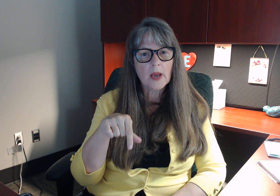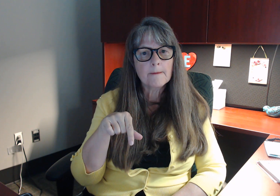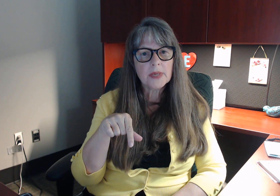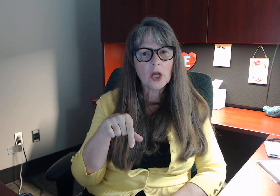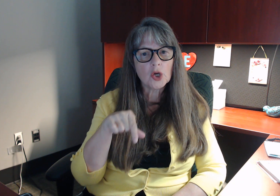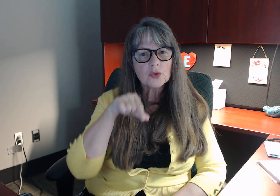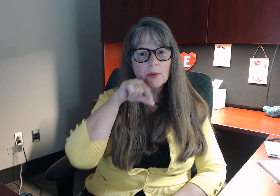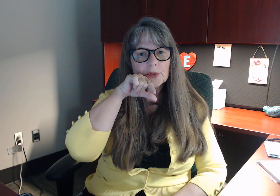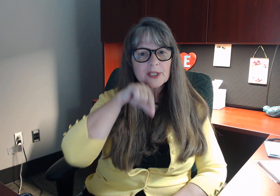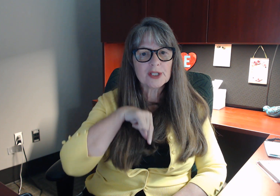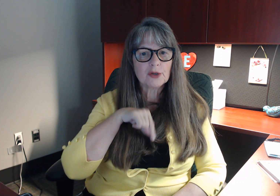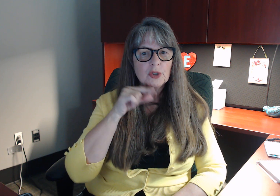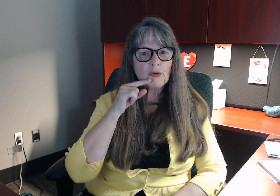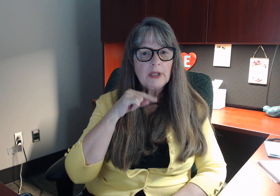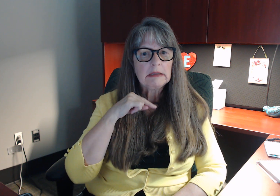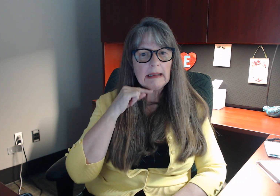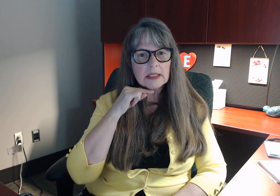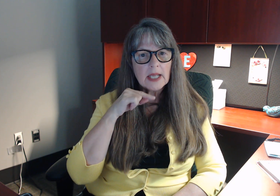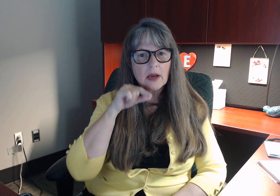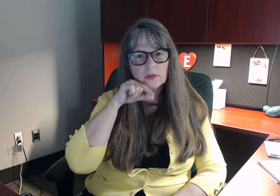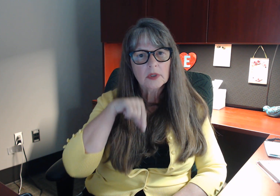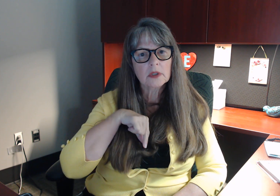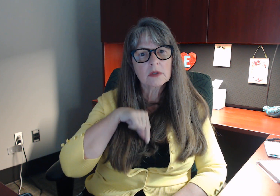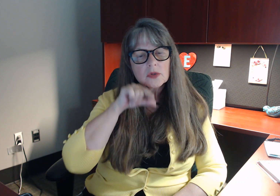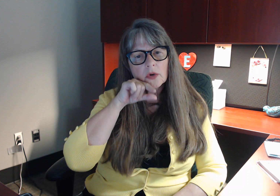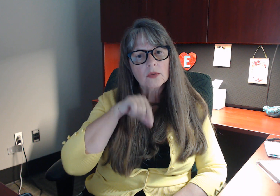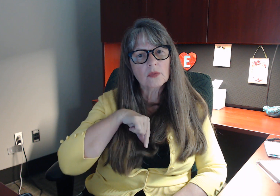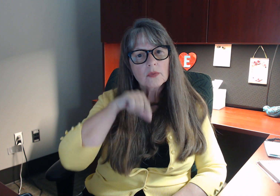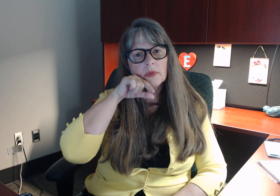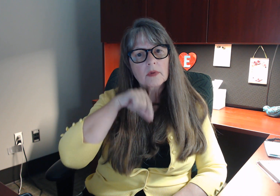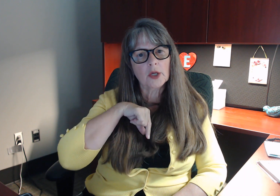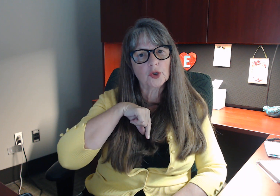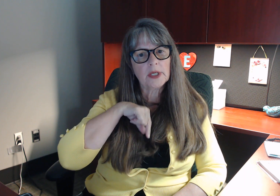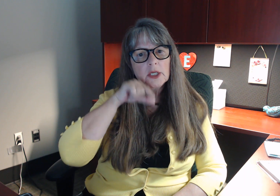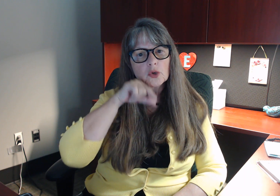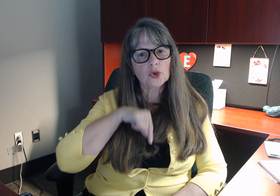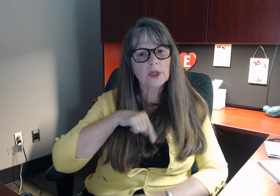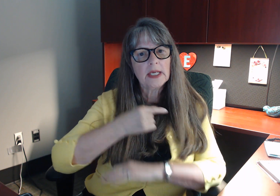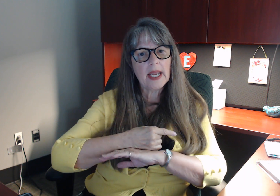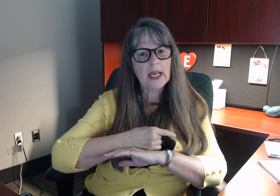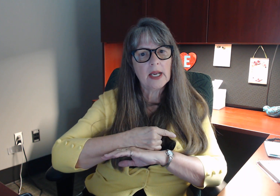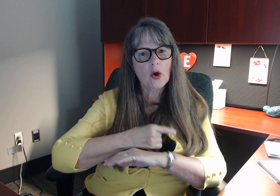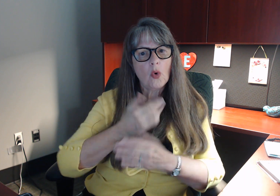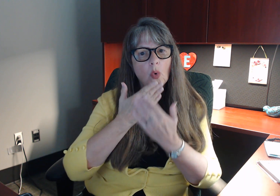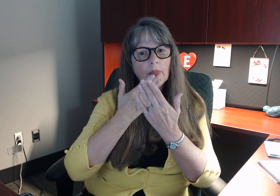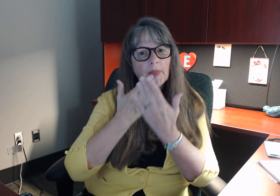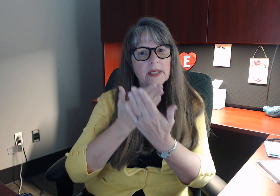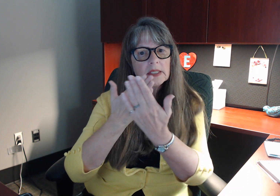but it also represents their little thing that hangs down. So a turkey, so Turkey Day or